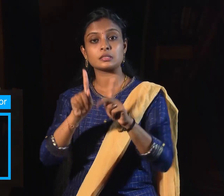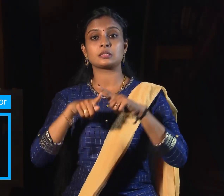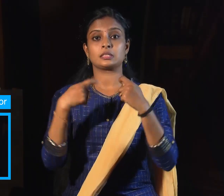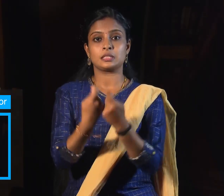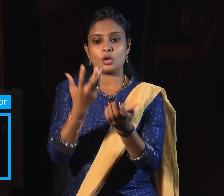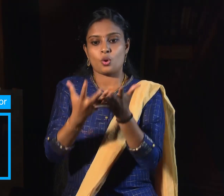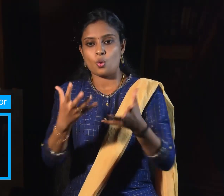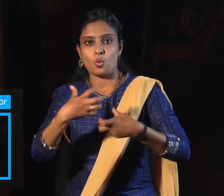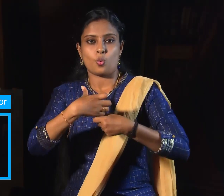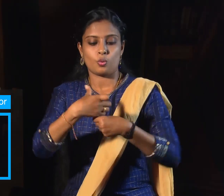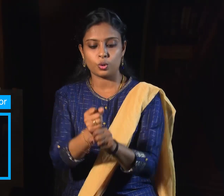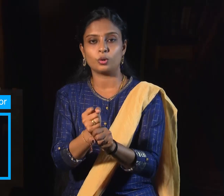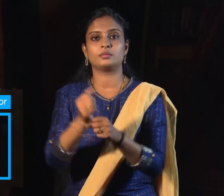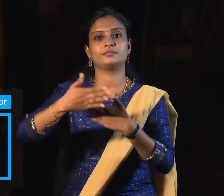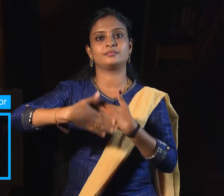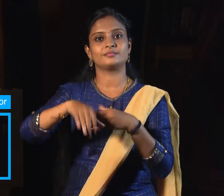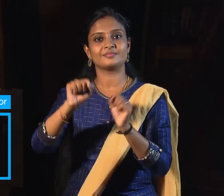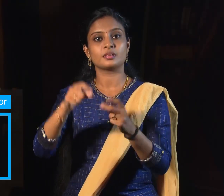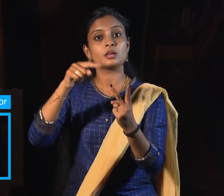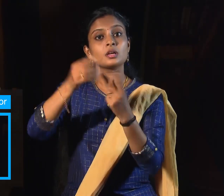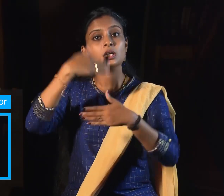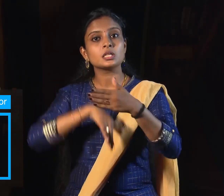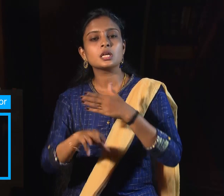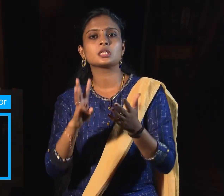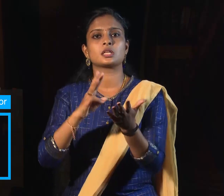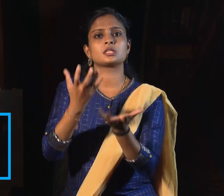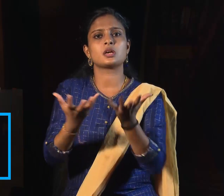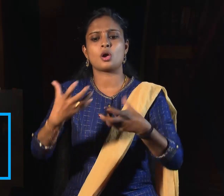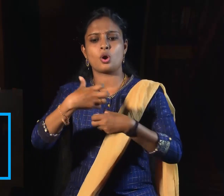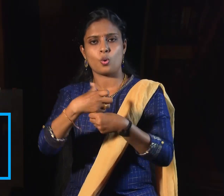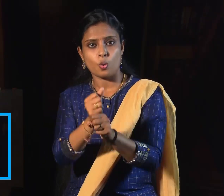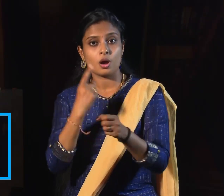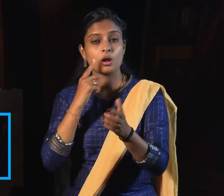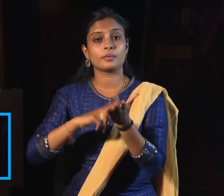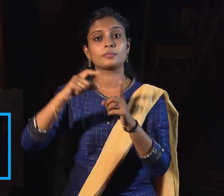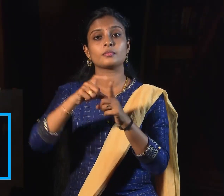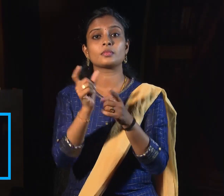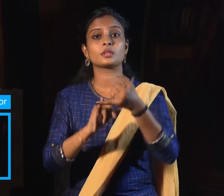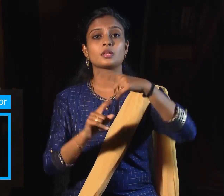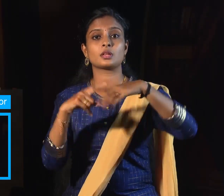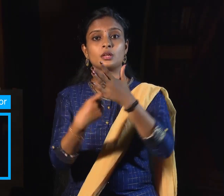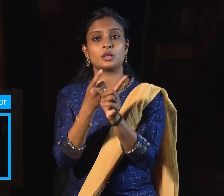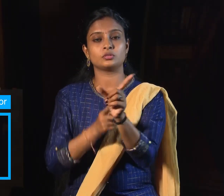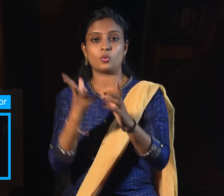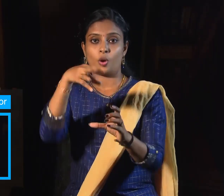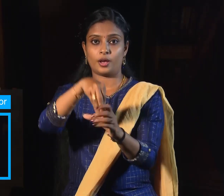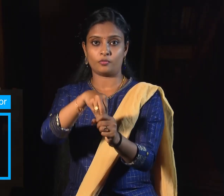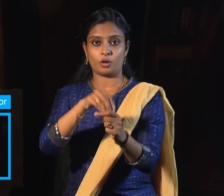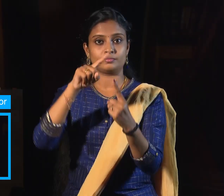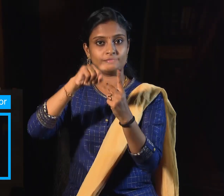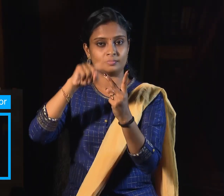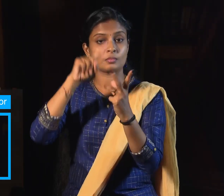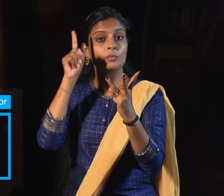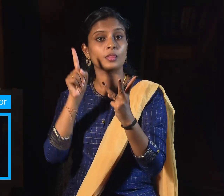products. This sector involves manufacturing and industry. Tertiary sector. This is the